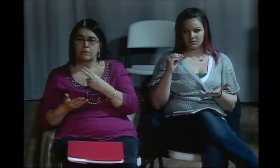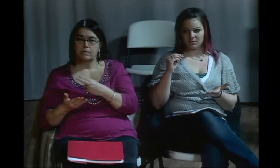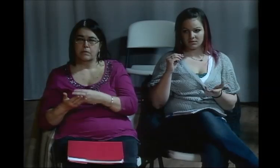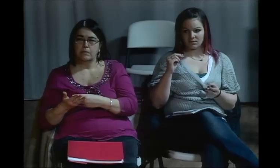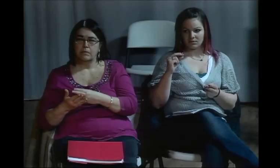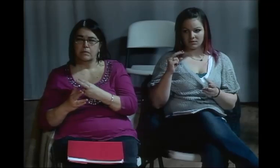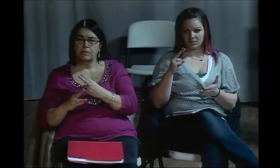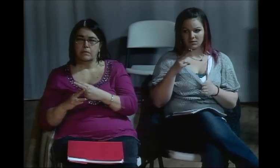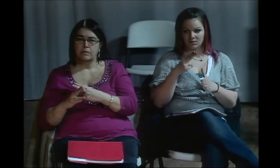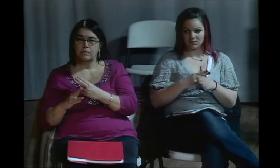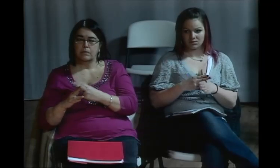join,